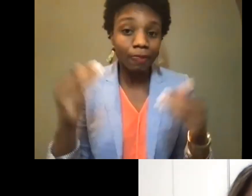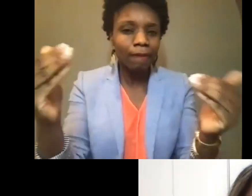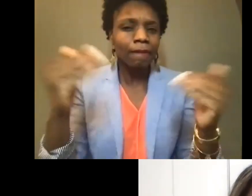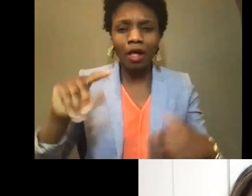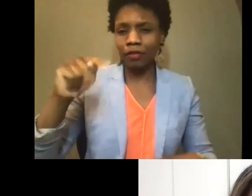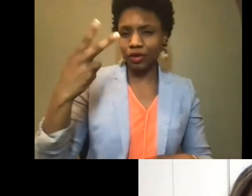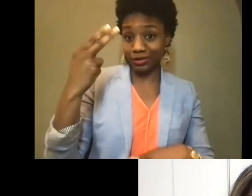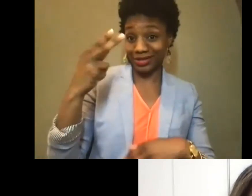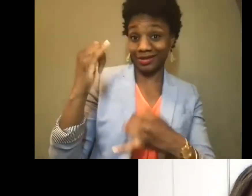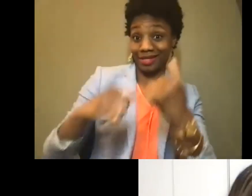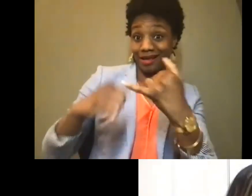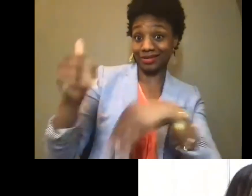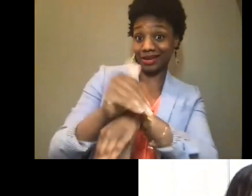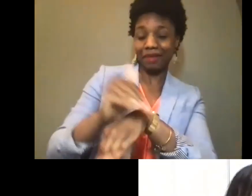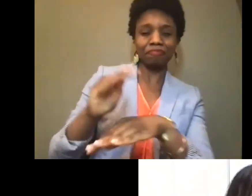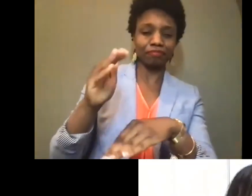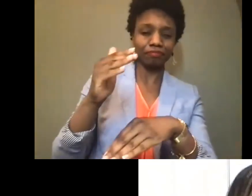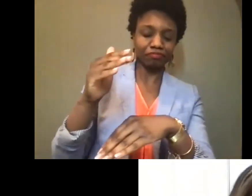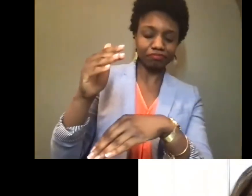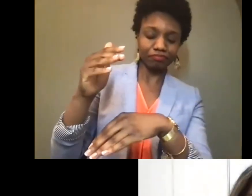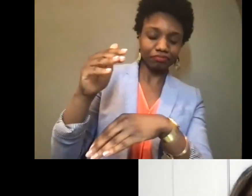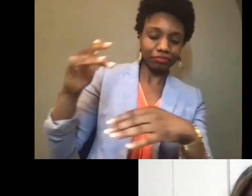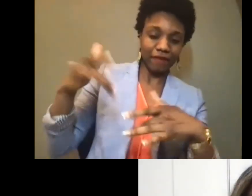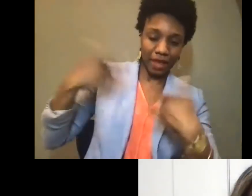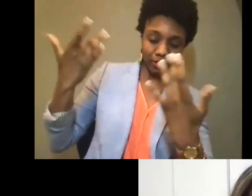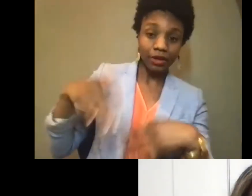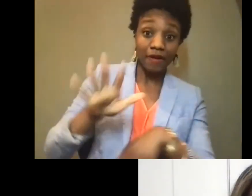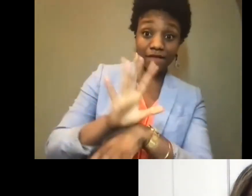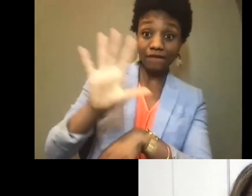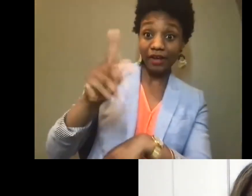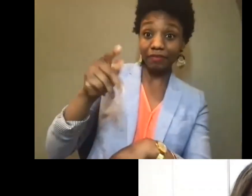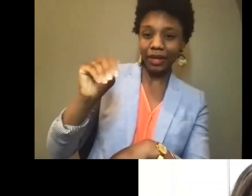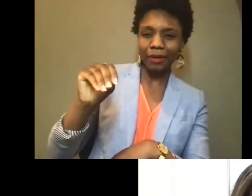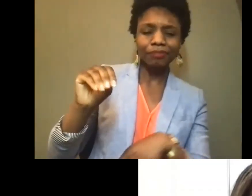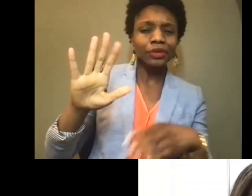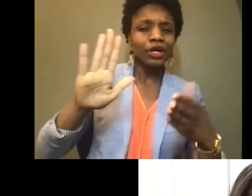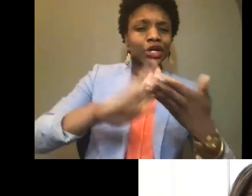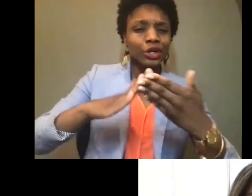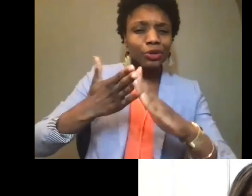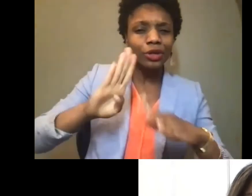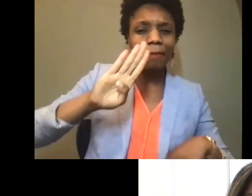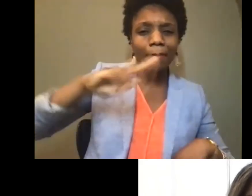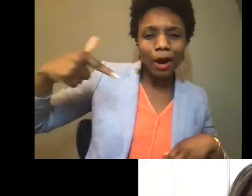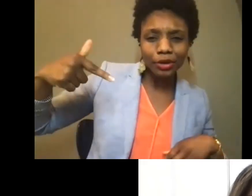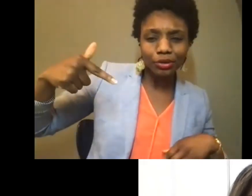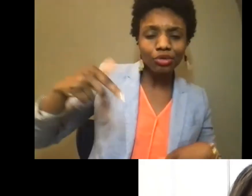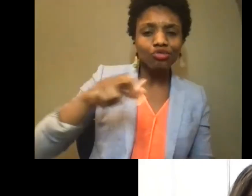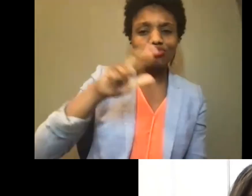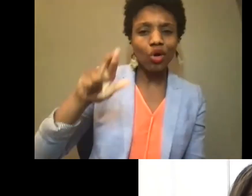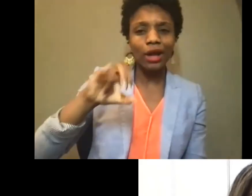of the evening events, at 5 o'clock, there will be a community barbecue at Rhode Island College. And again, that